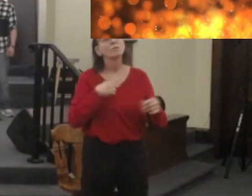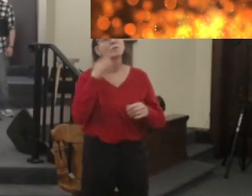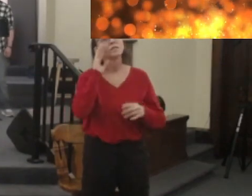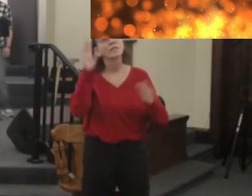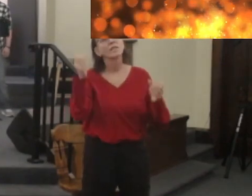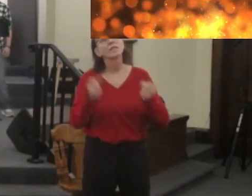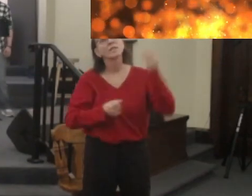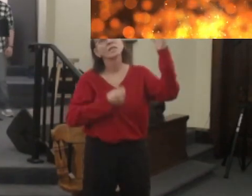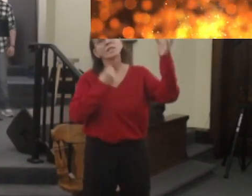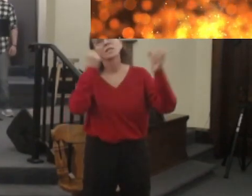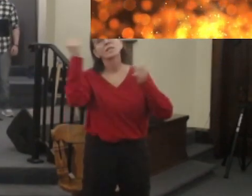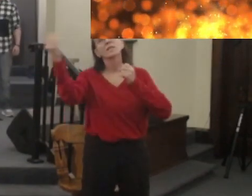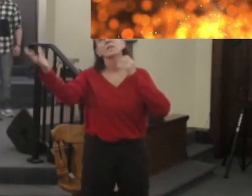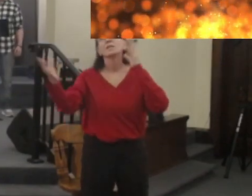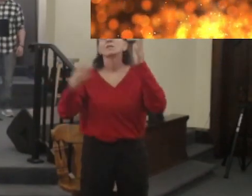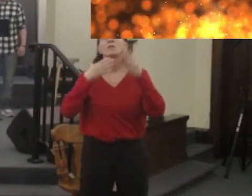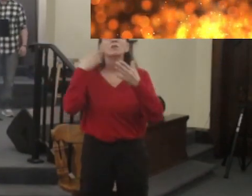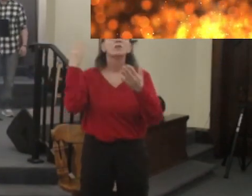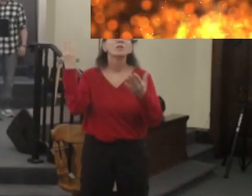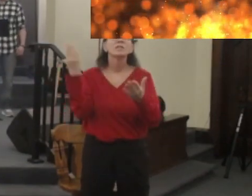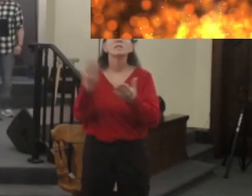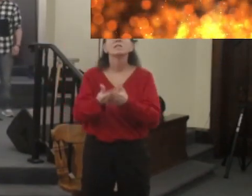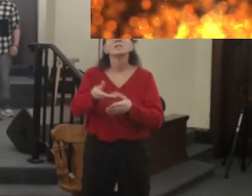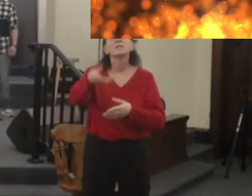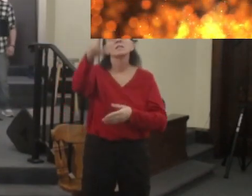will sing of the